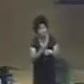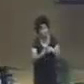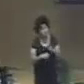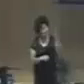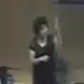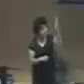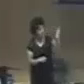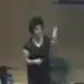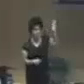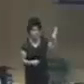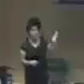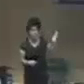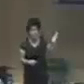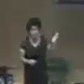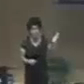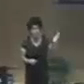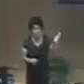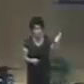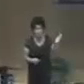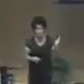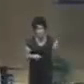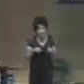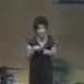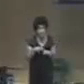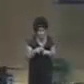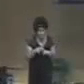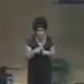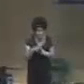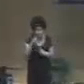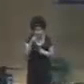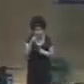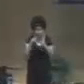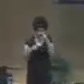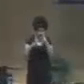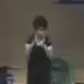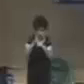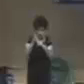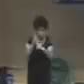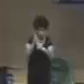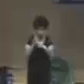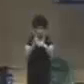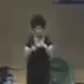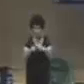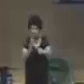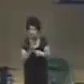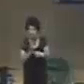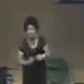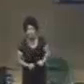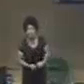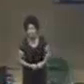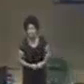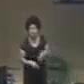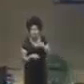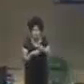few concepts that I'll give you some context of the university I come from. I'm going to then talk through some